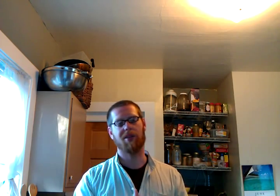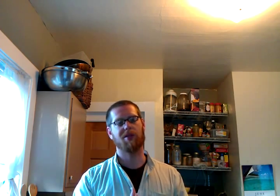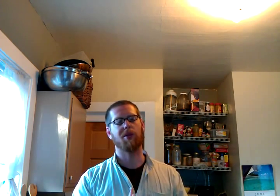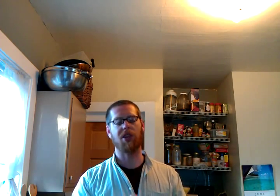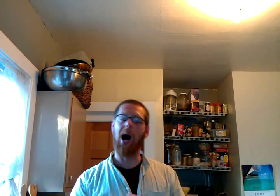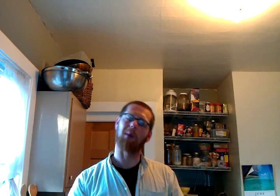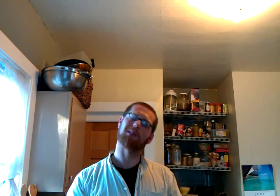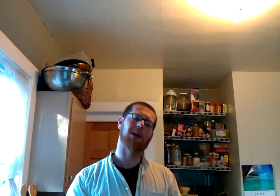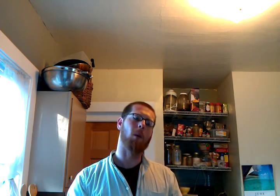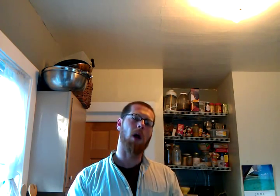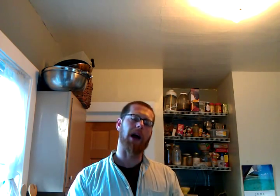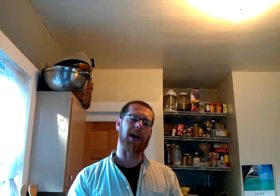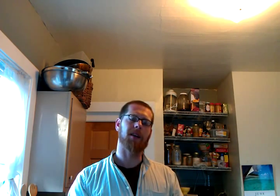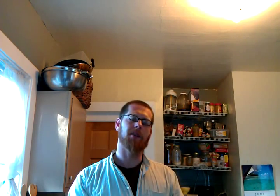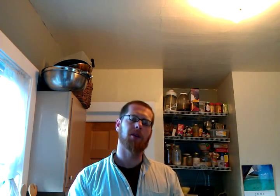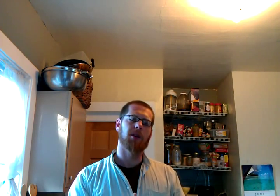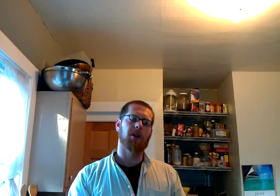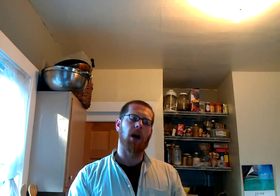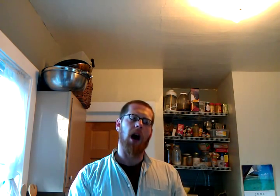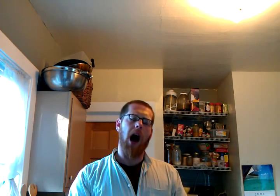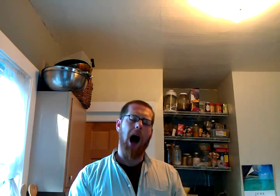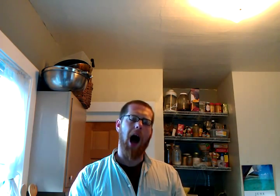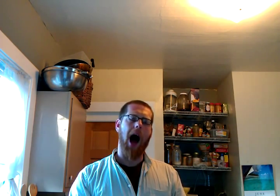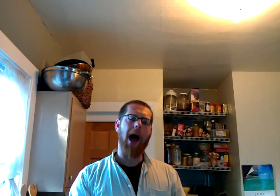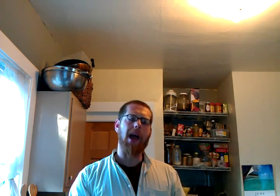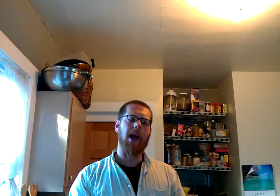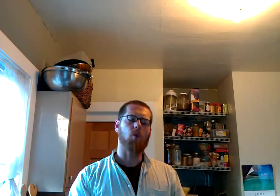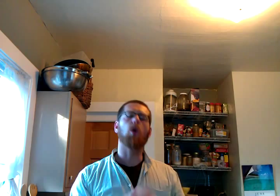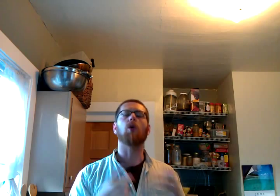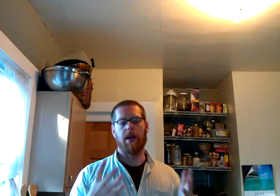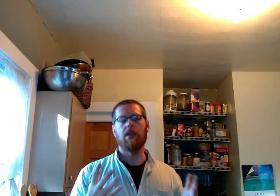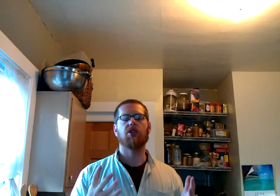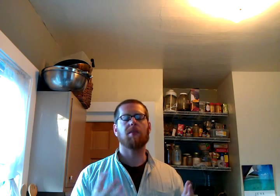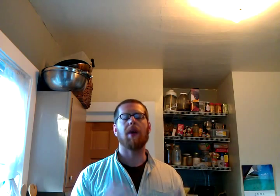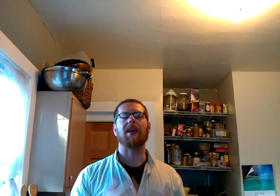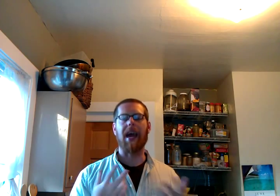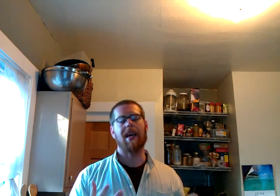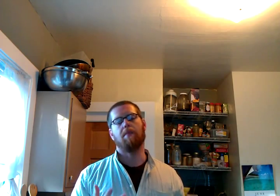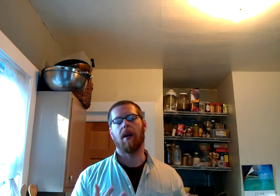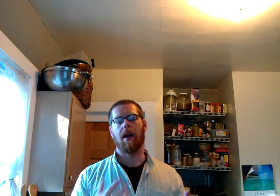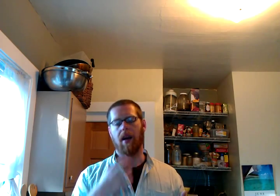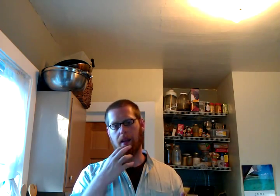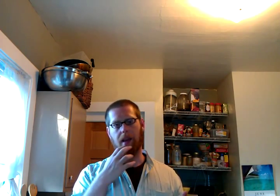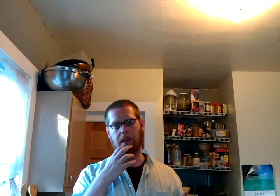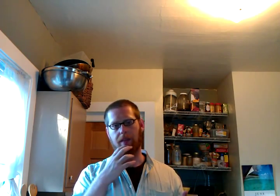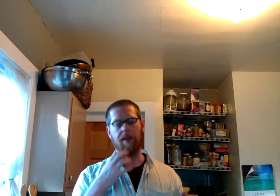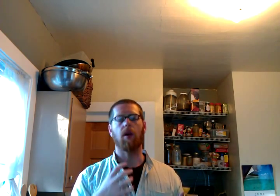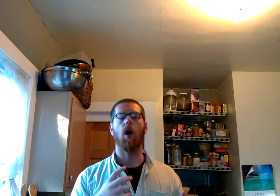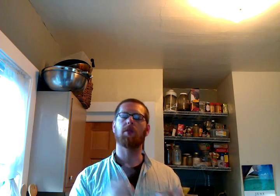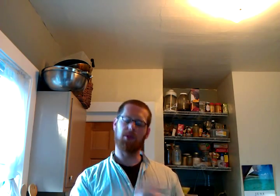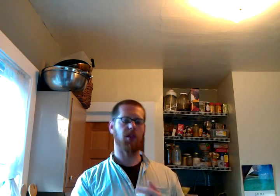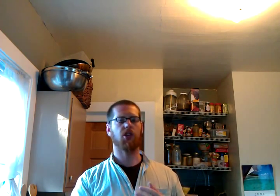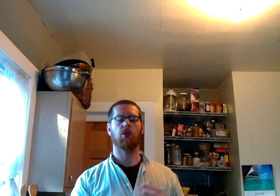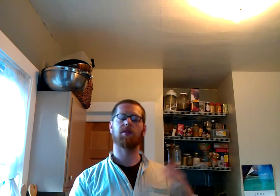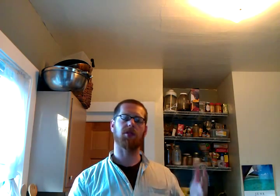or jobs. And I worry just about the gatekeeping level of it. All the musicians are of a certain